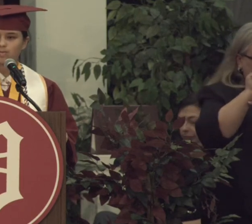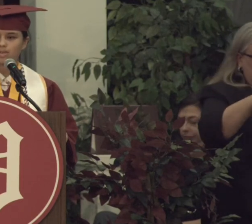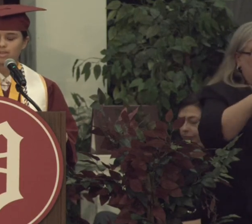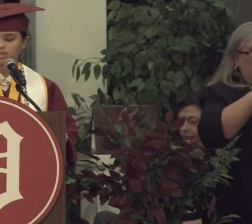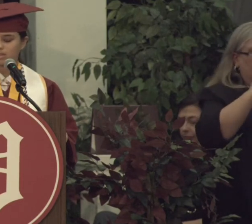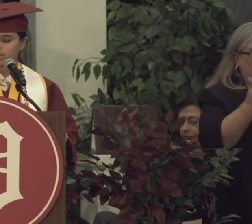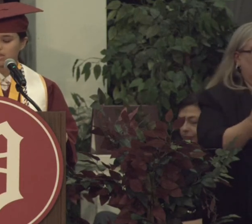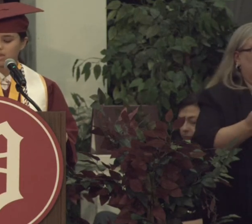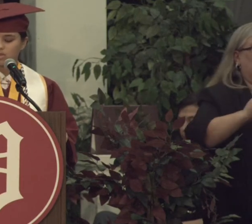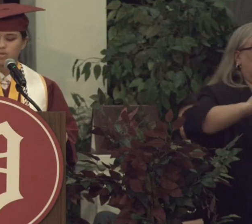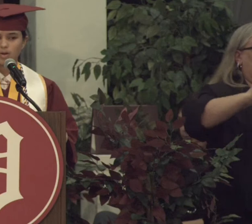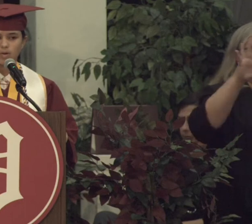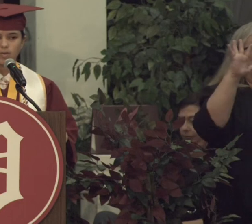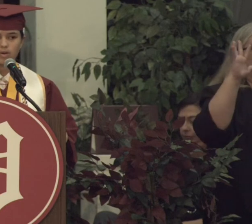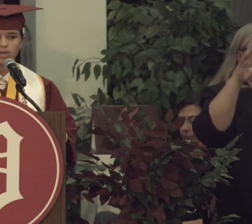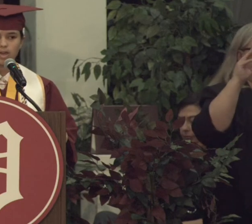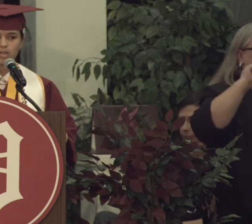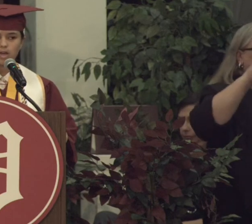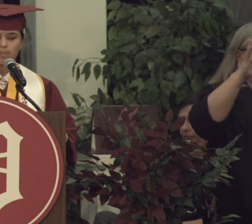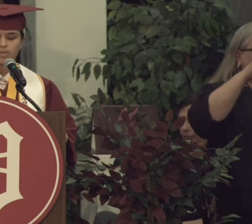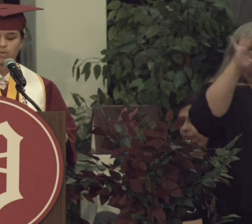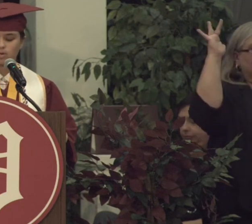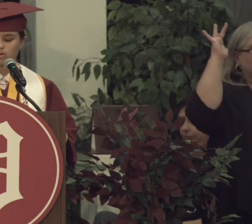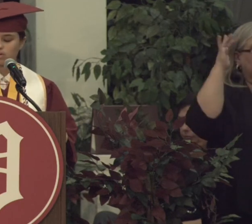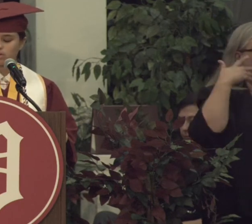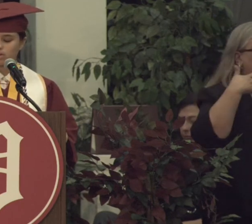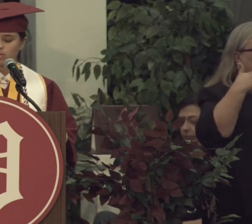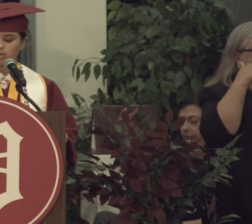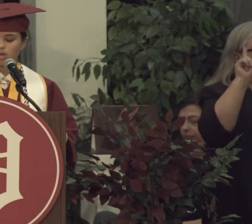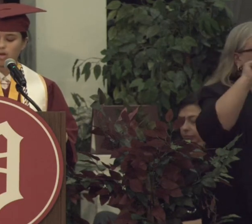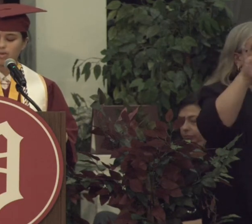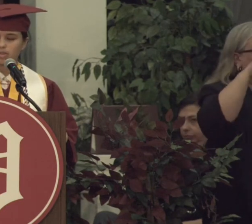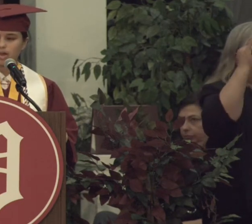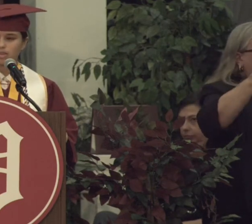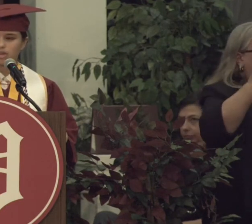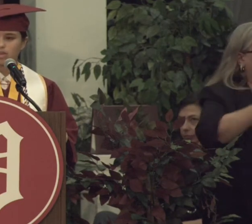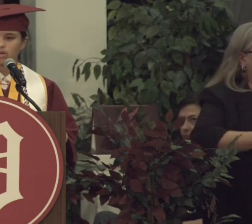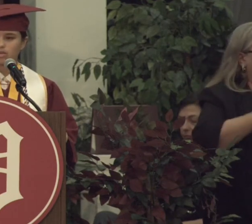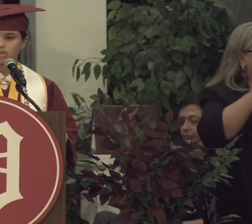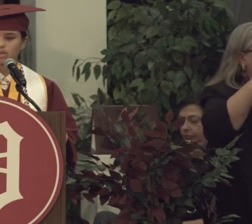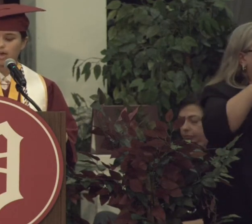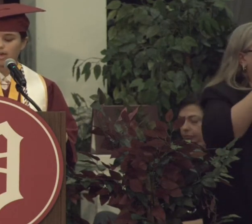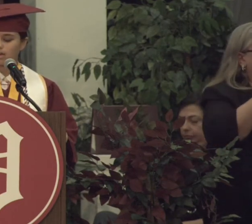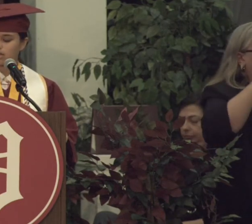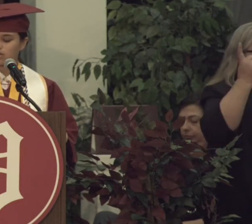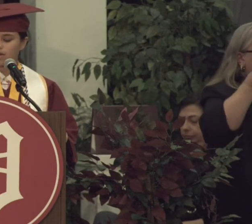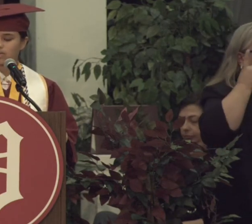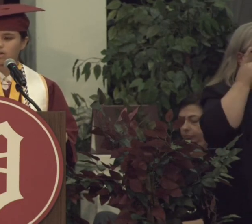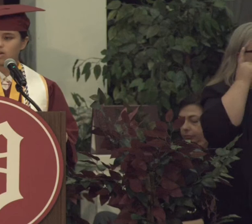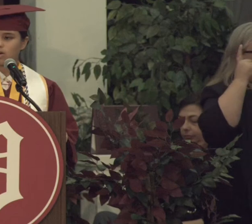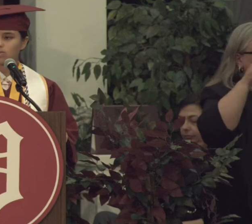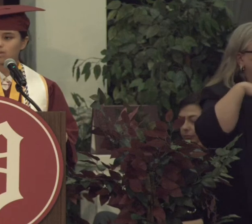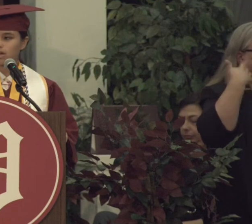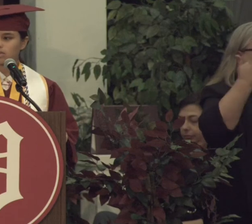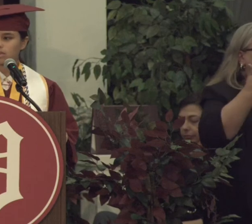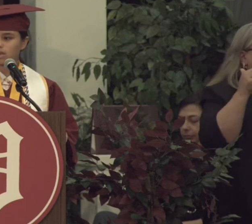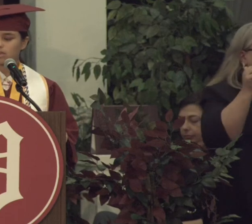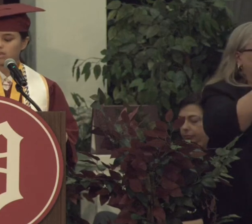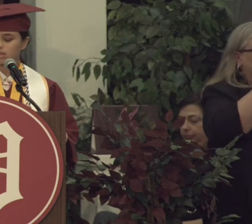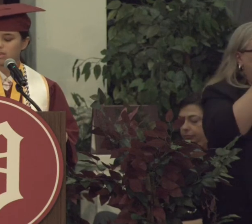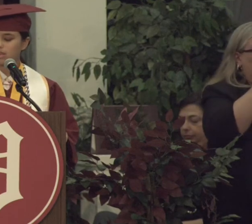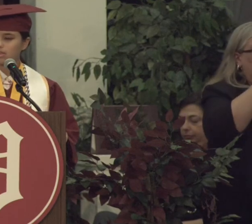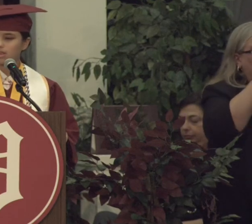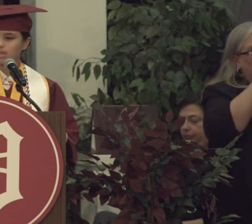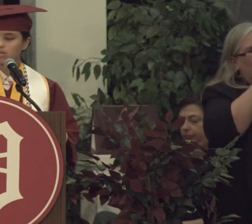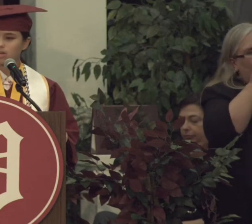more luminous. No matter where we end up in the world, we'll always shine together in the sky, crafting our own